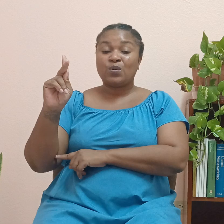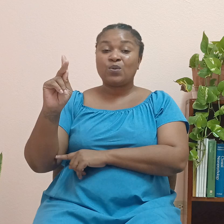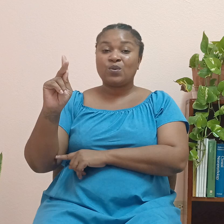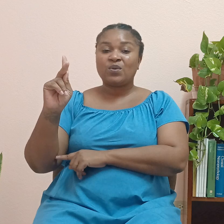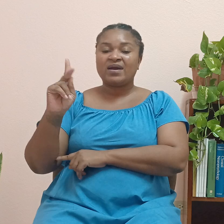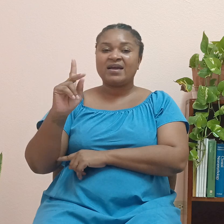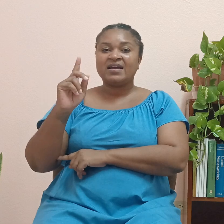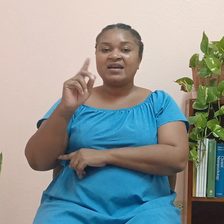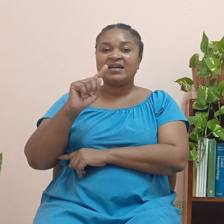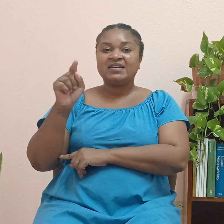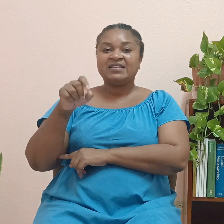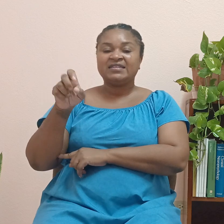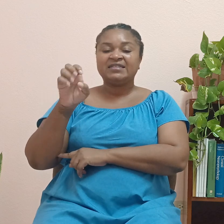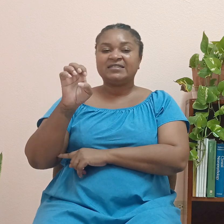Zephaniah,